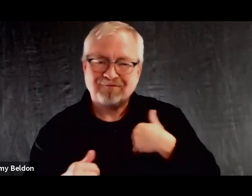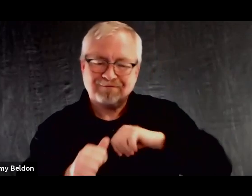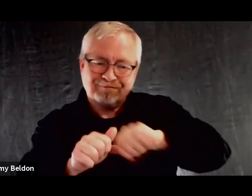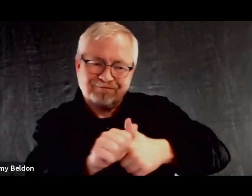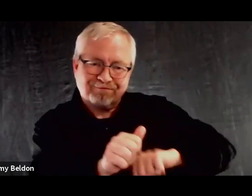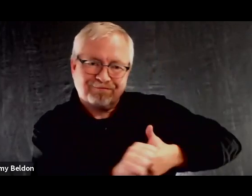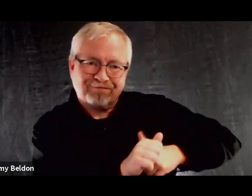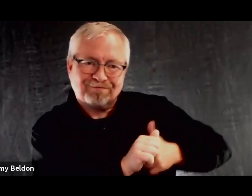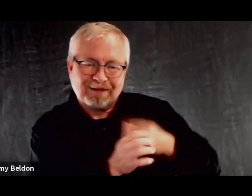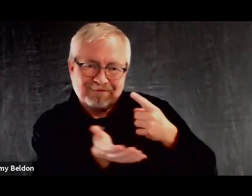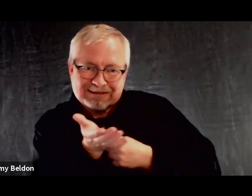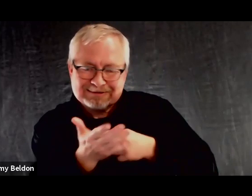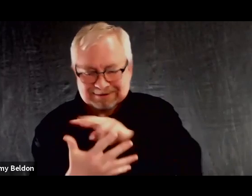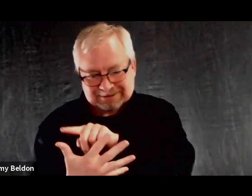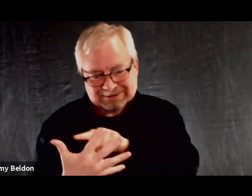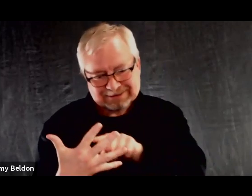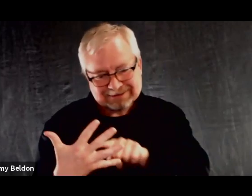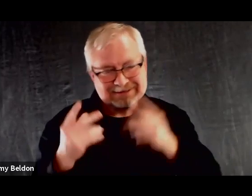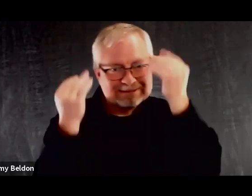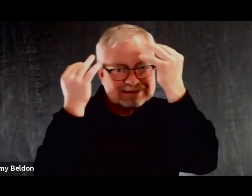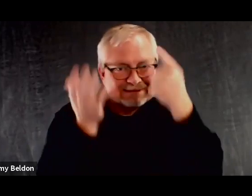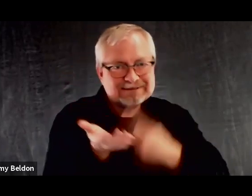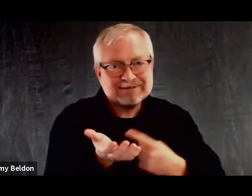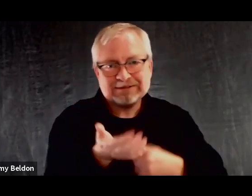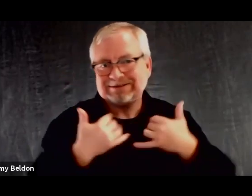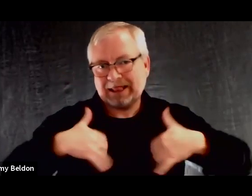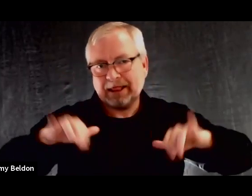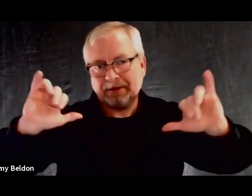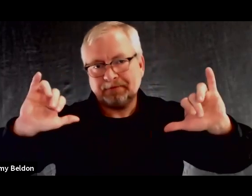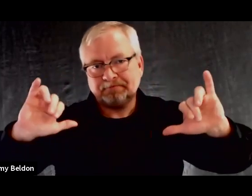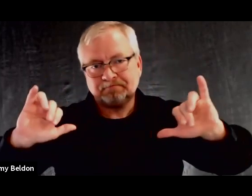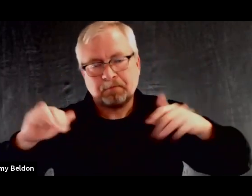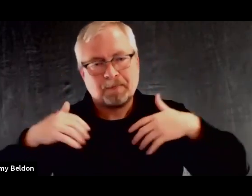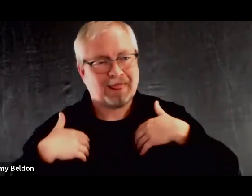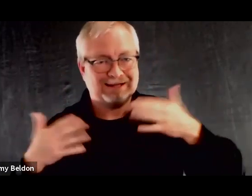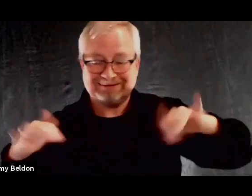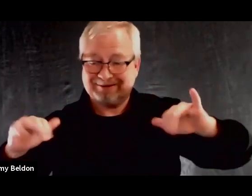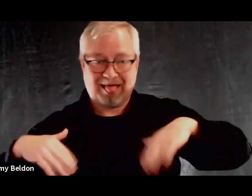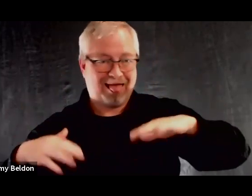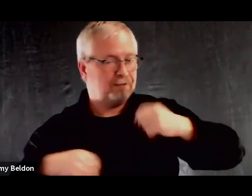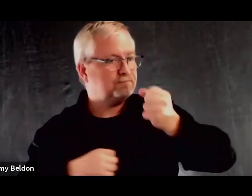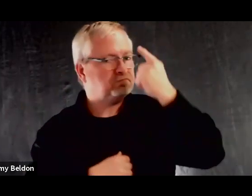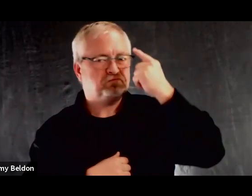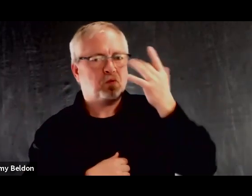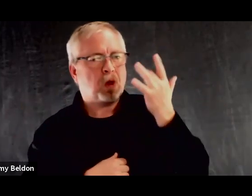difficult, I'm sure, for folks to understand why are different states taking such different